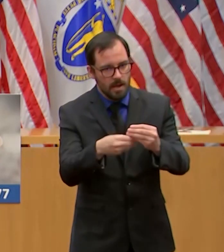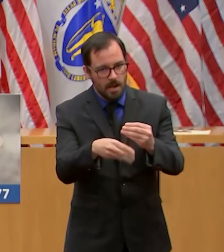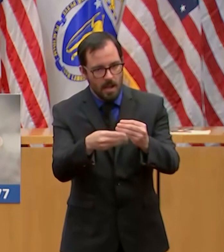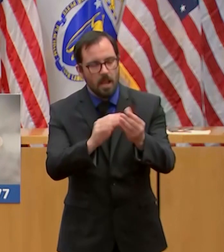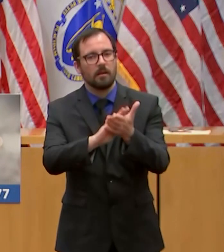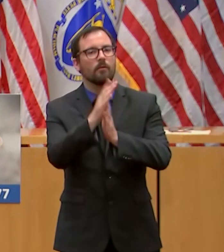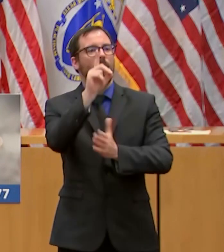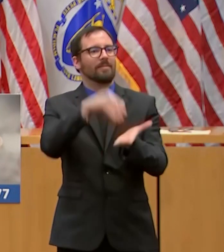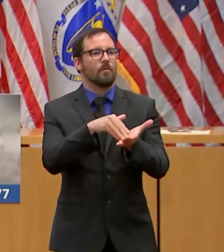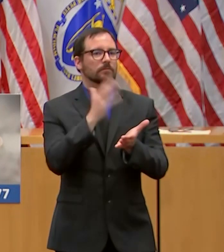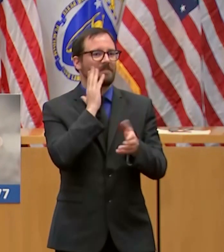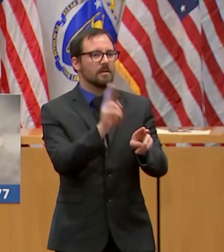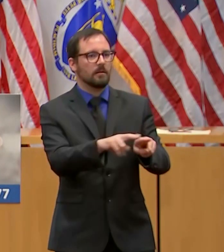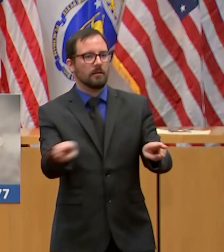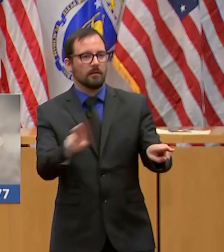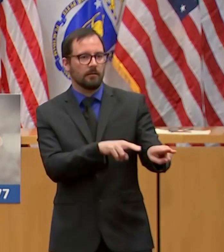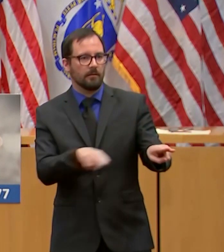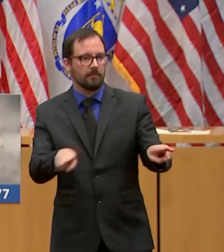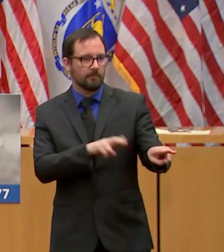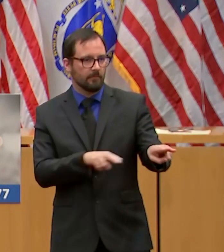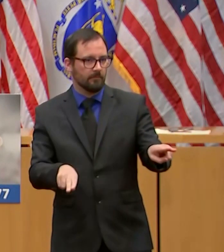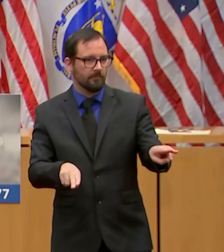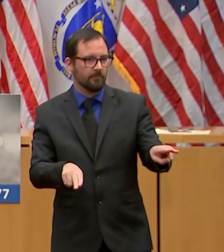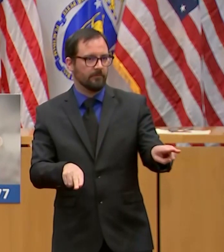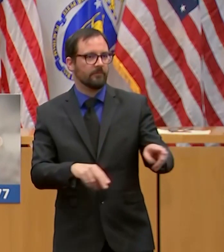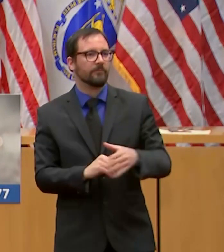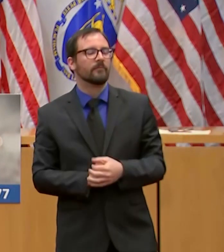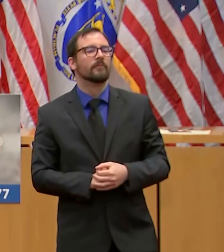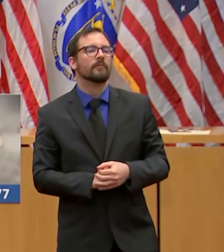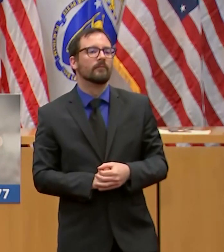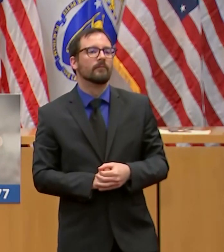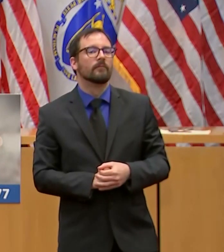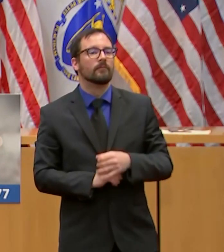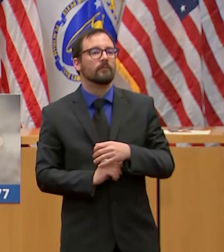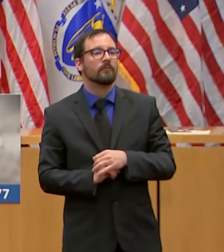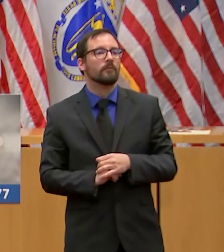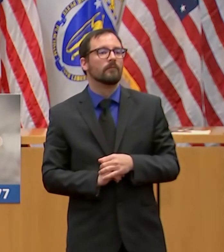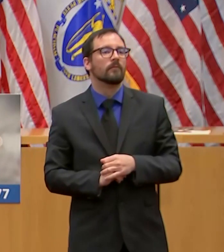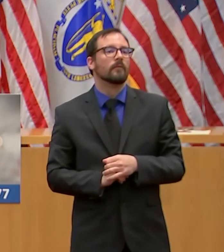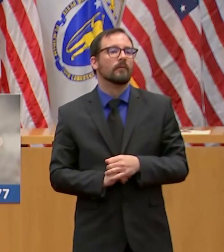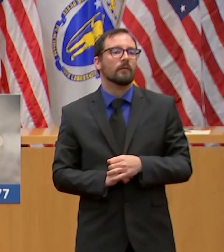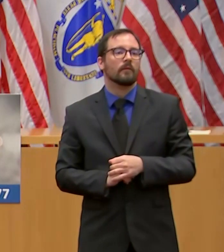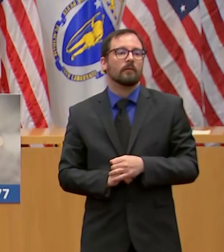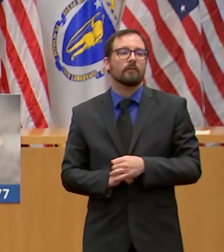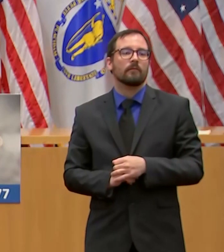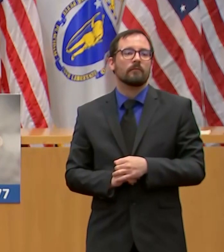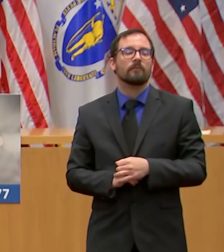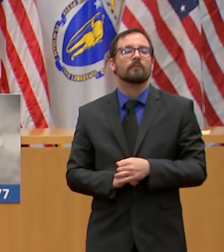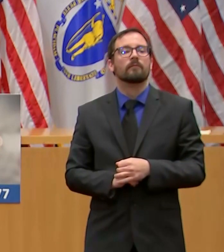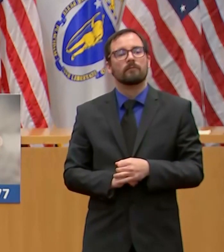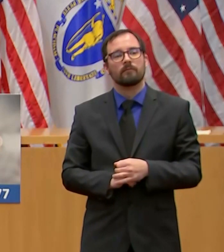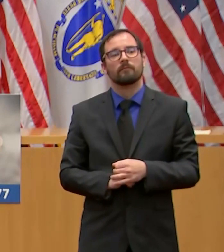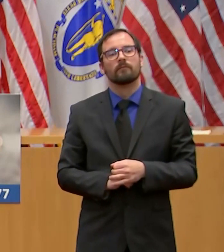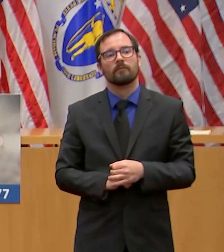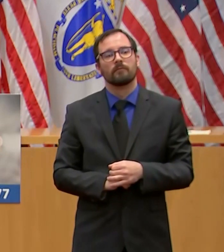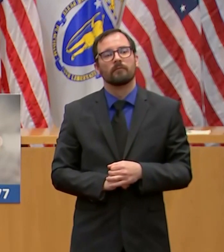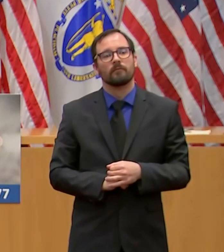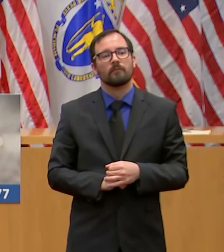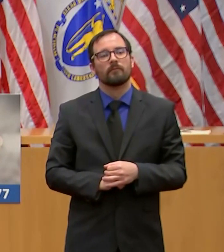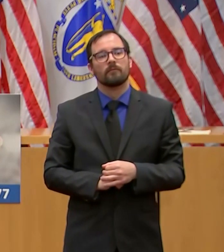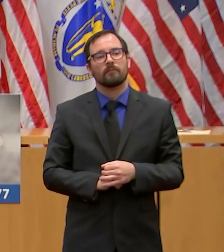another 500 to help shelter providers and serve homeless populations here in Greater